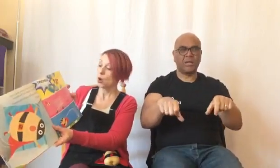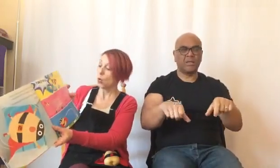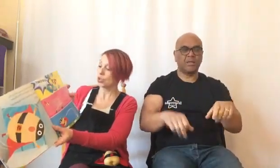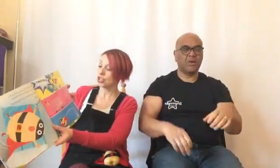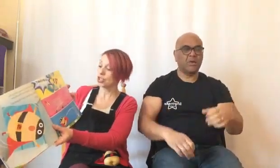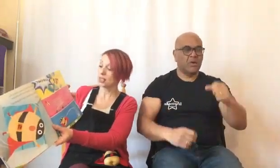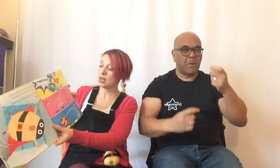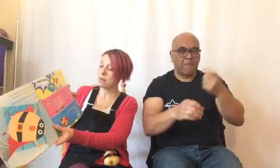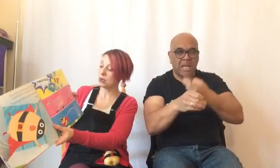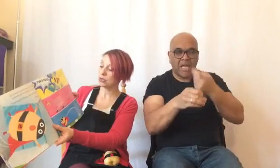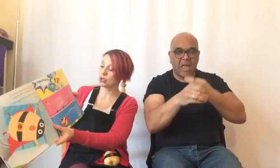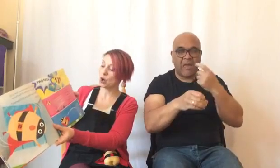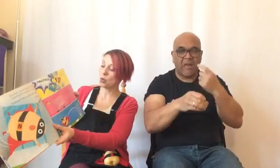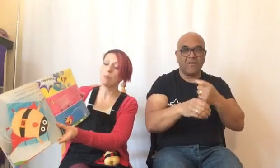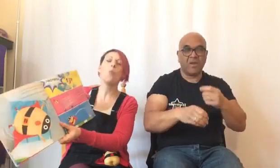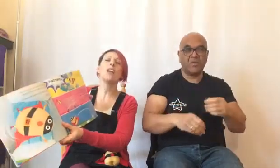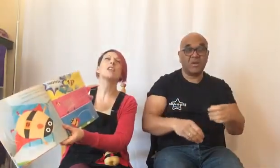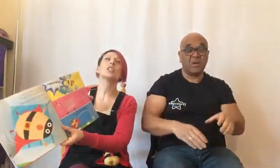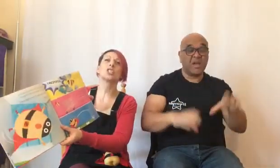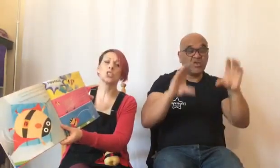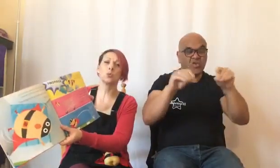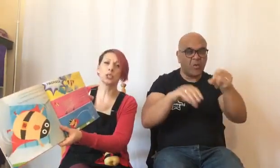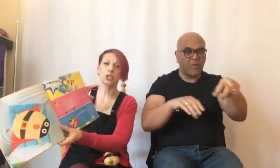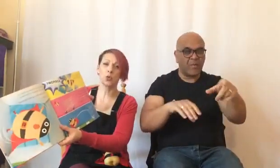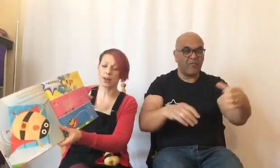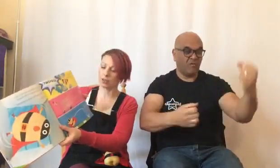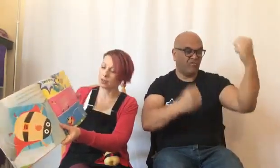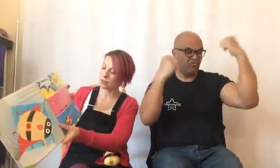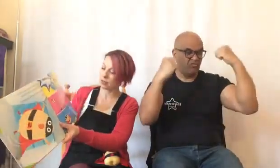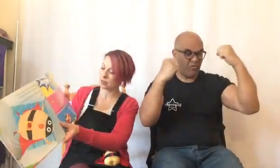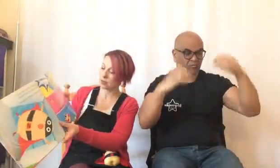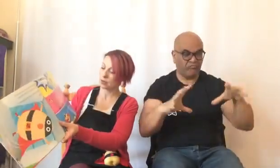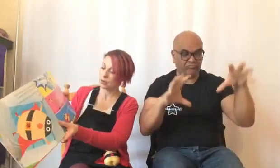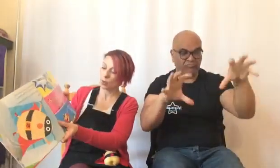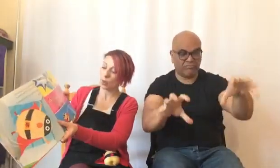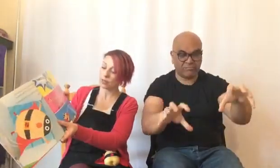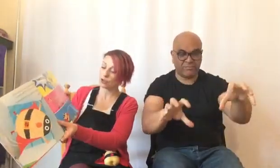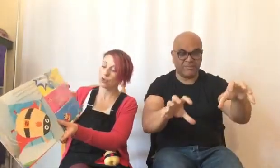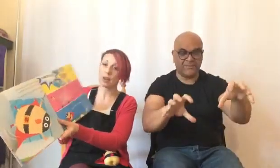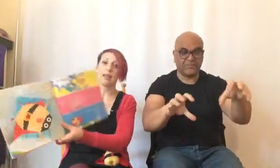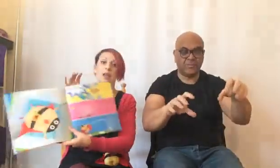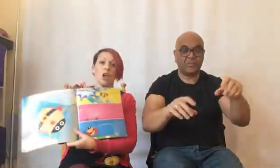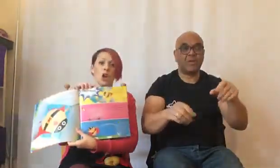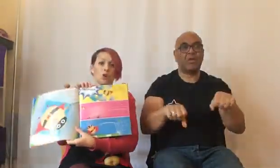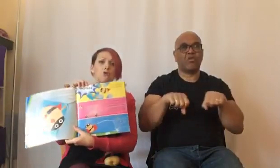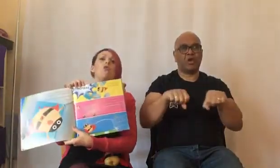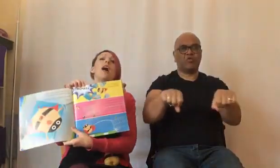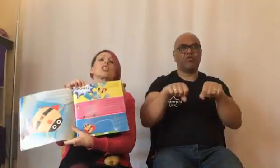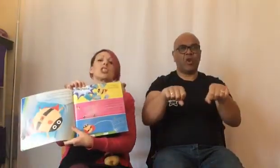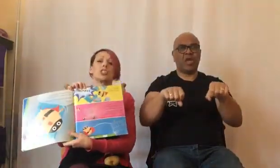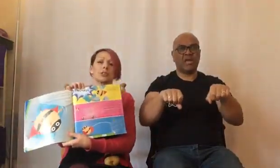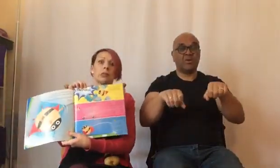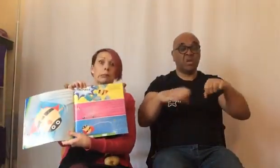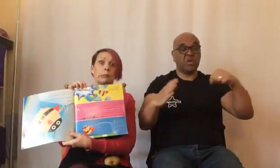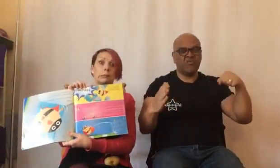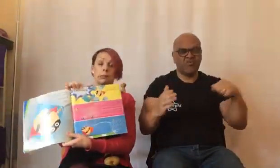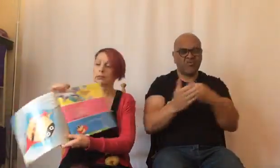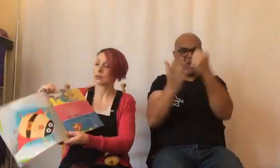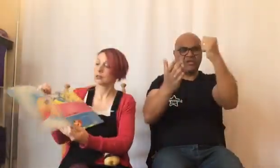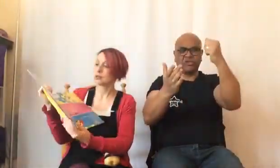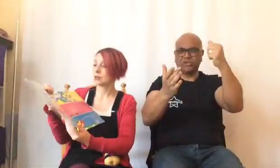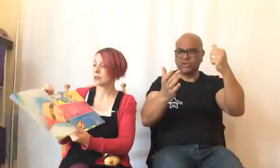Supertato was just about to stop him with his super strength when the trolley crashed